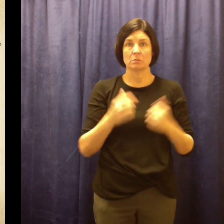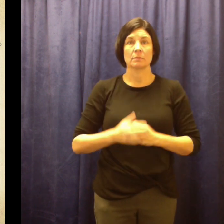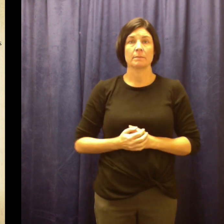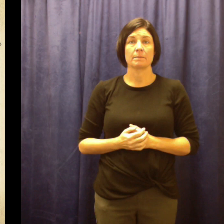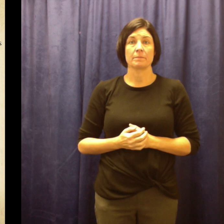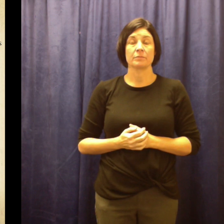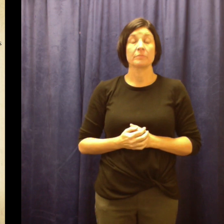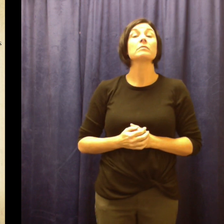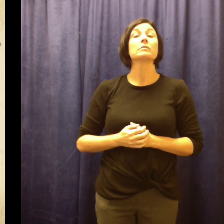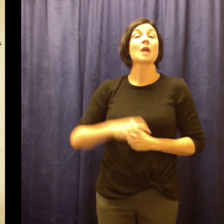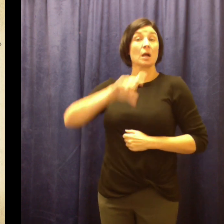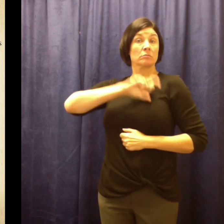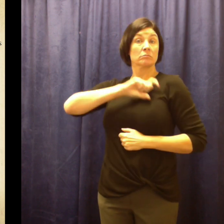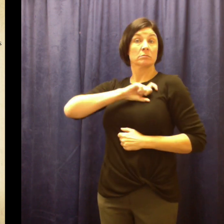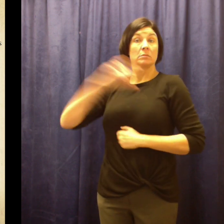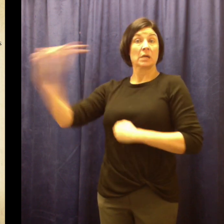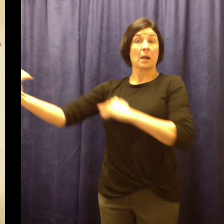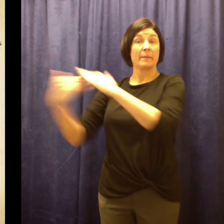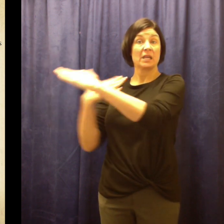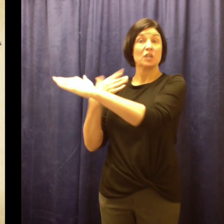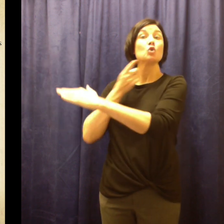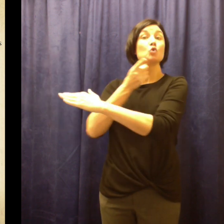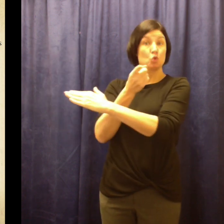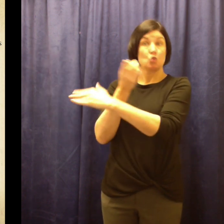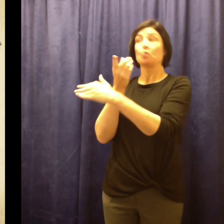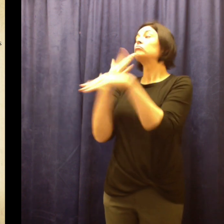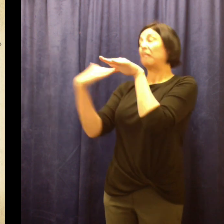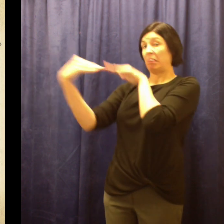are entering the premises.